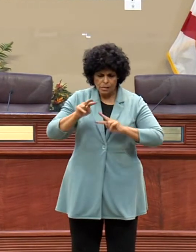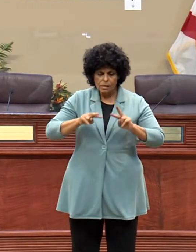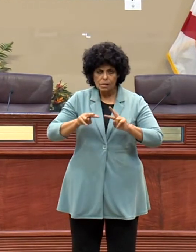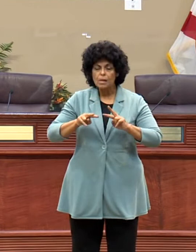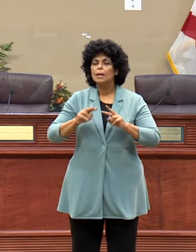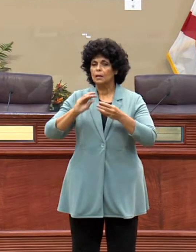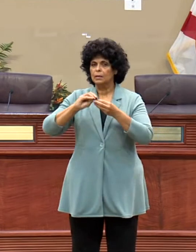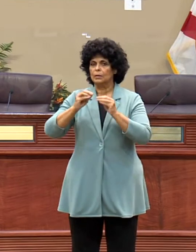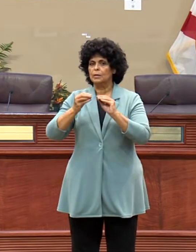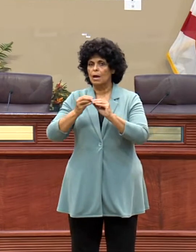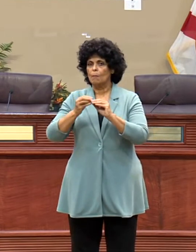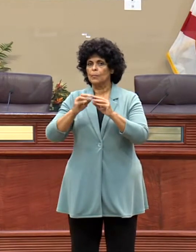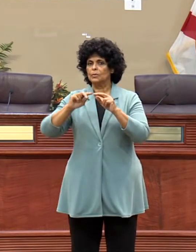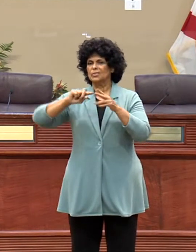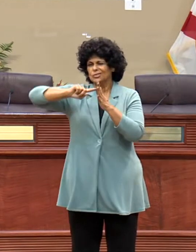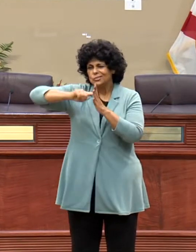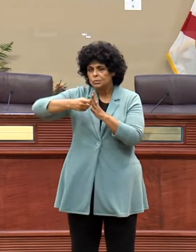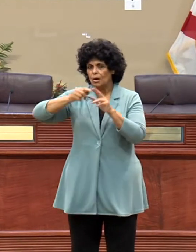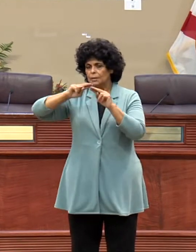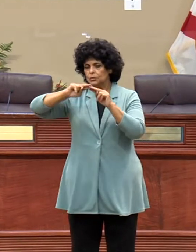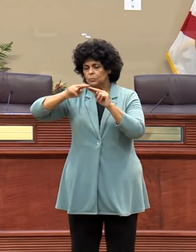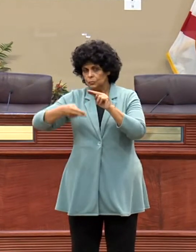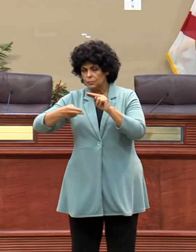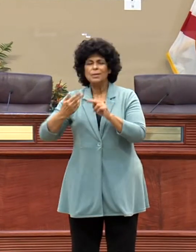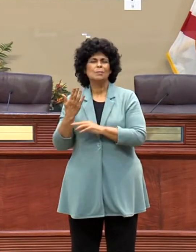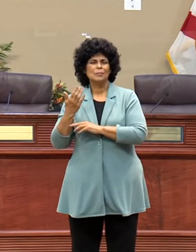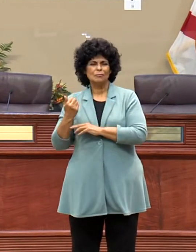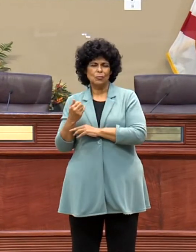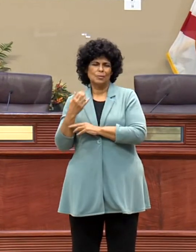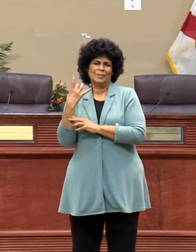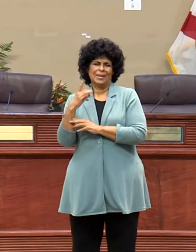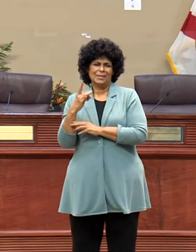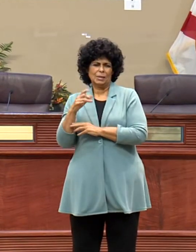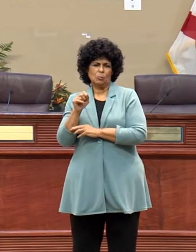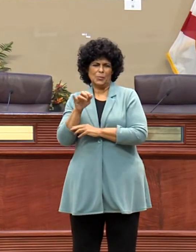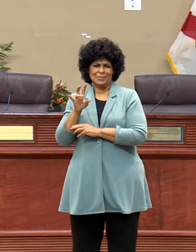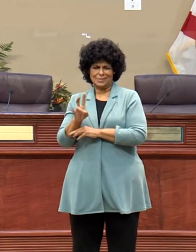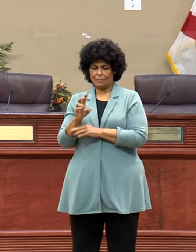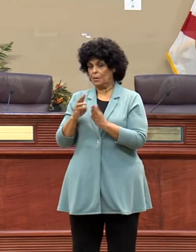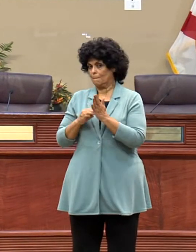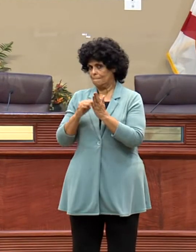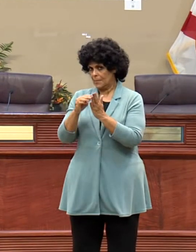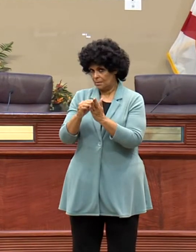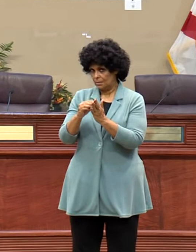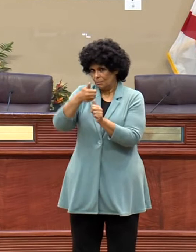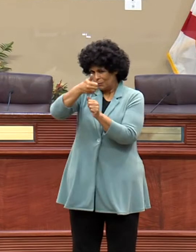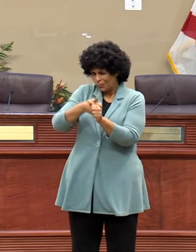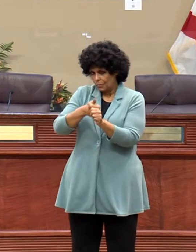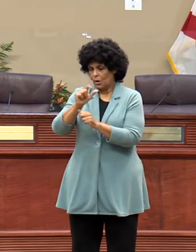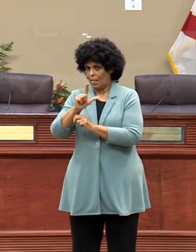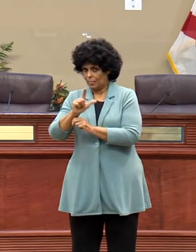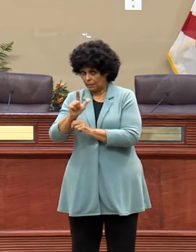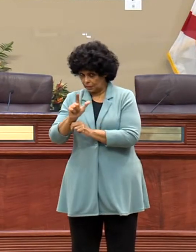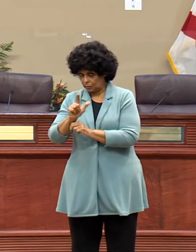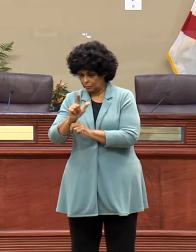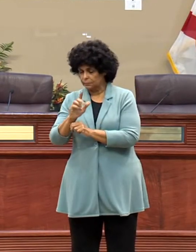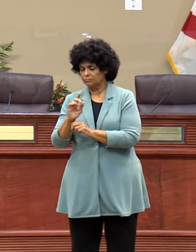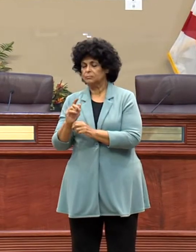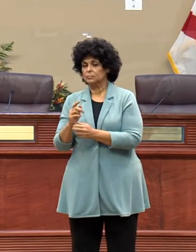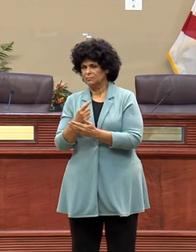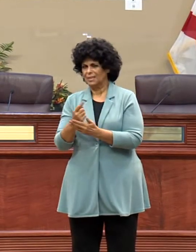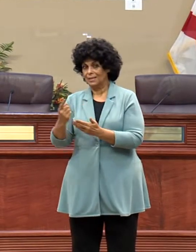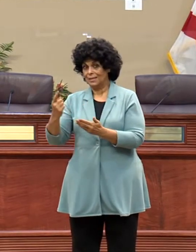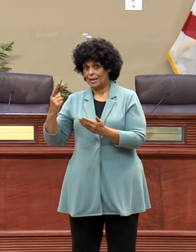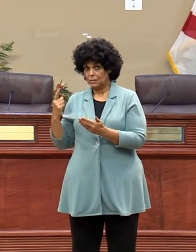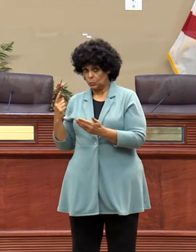Facility was at 18.7 million liters last week, gene copies per liter last week, but